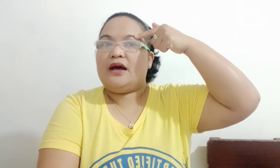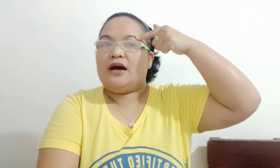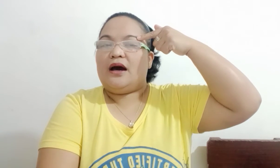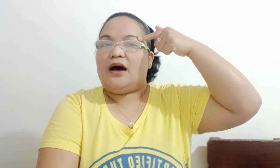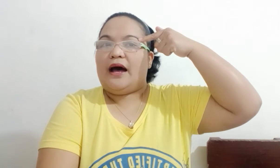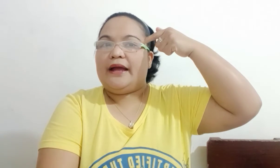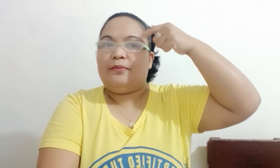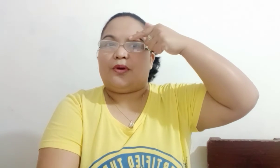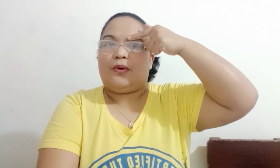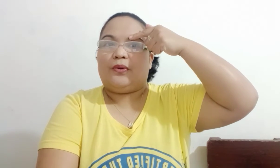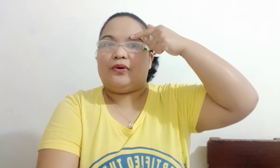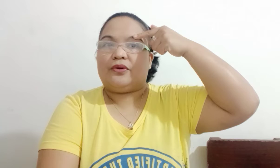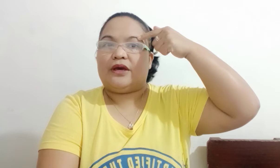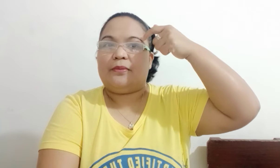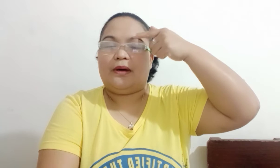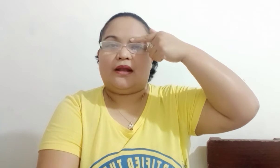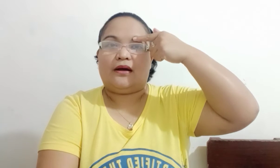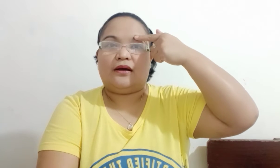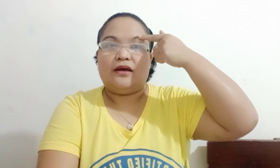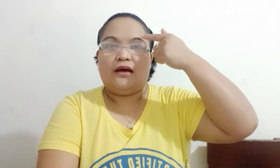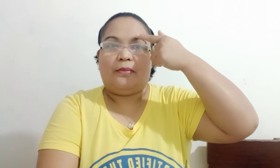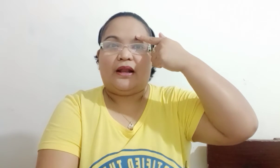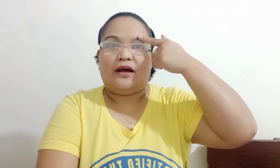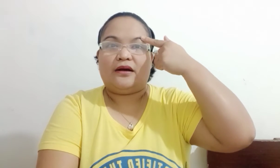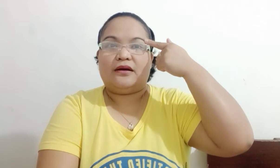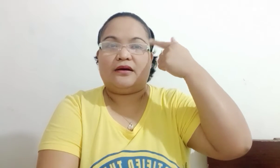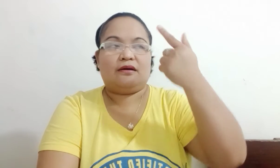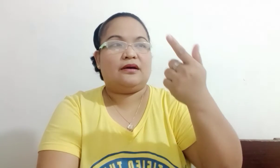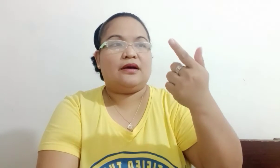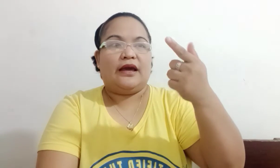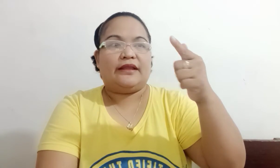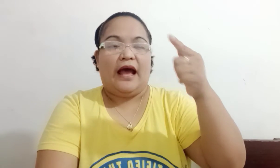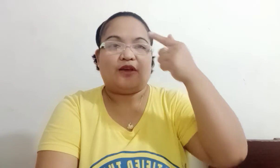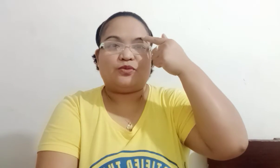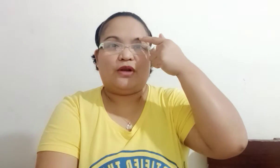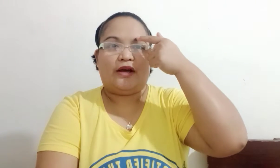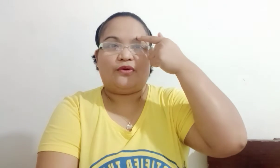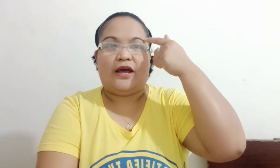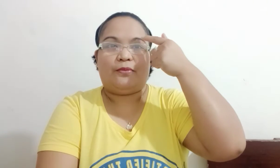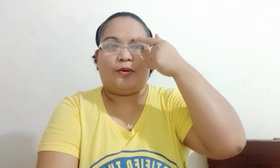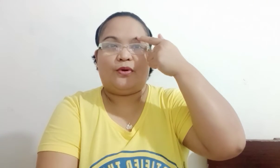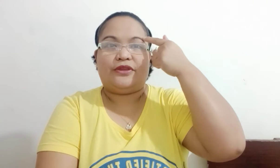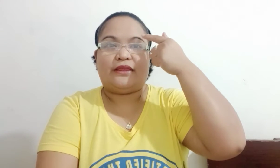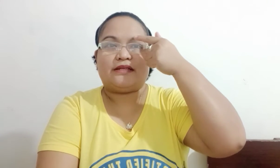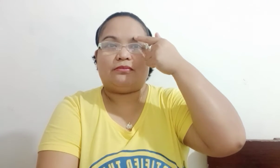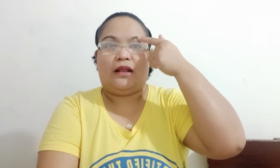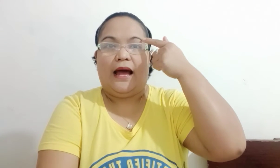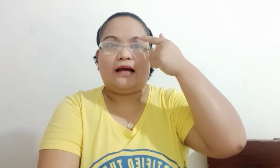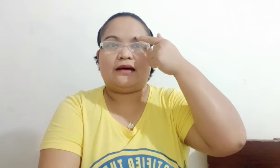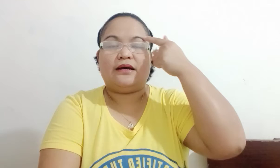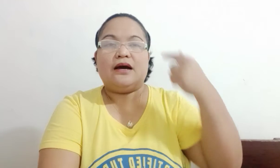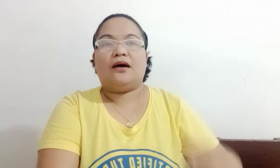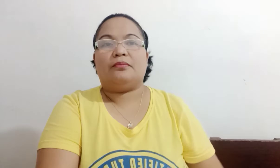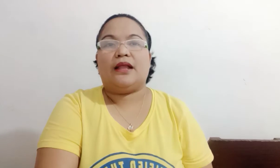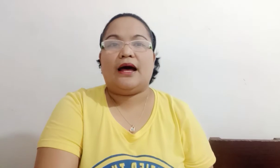eyebrow. Okay. Parang, parang inaayos mo lang yung eyebrow mo. That is black. Black.